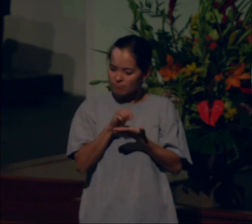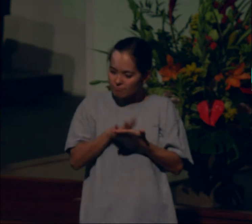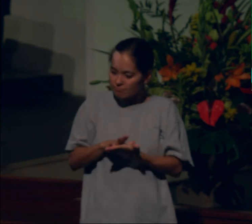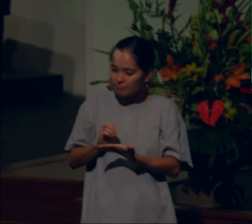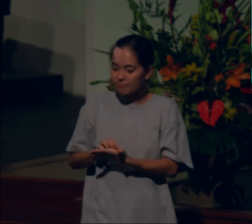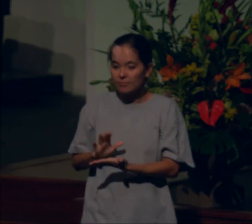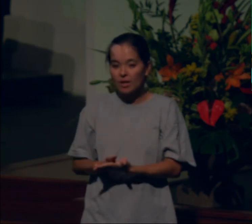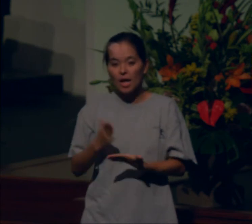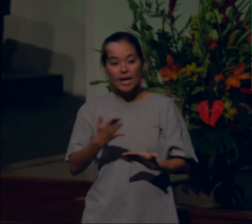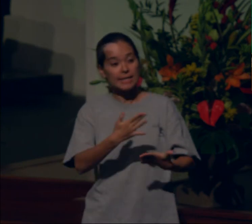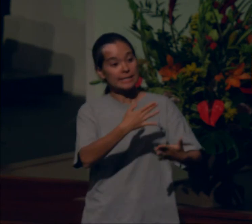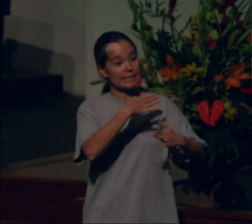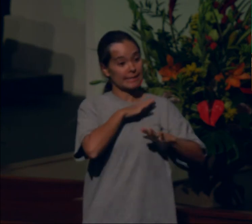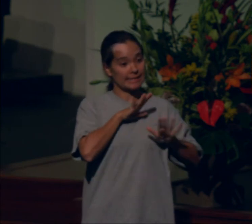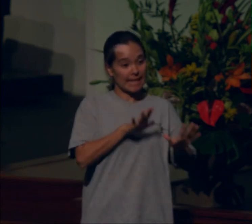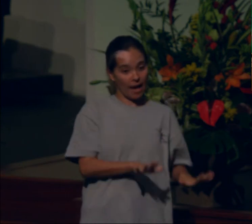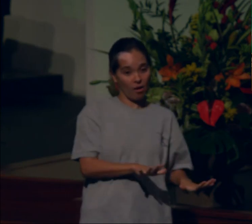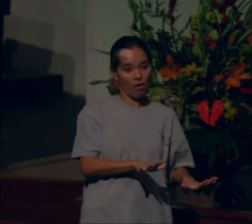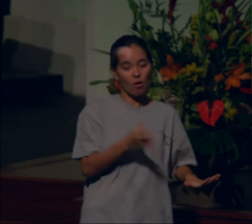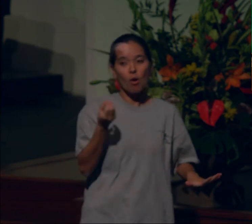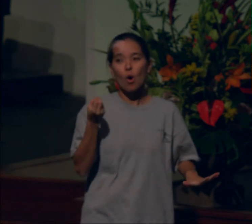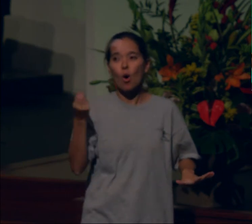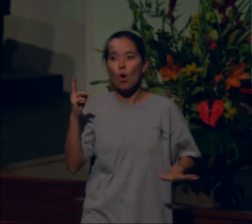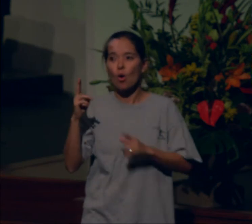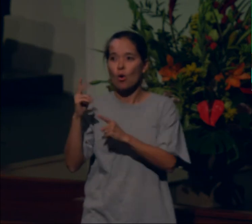what? Settle or what?